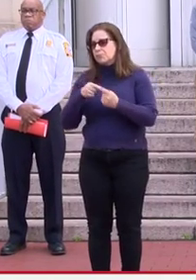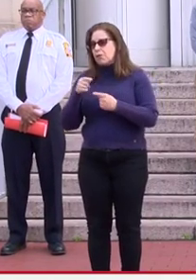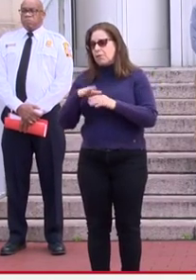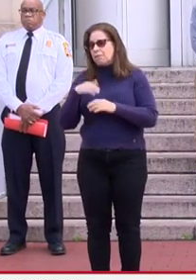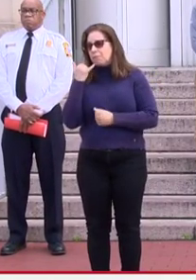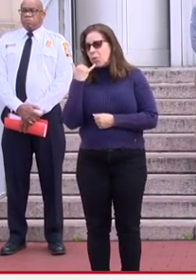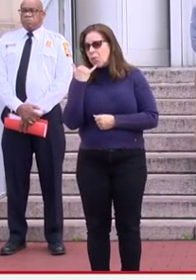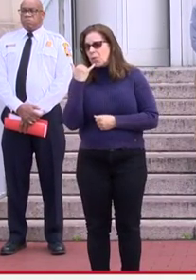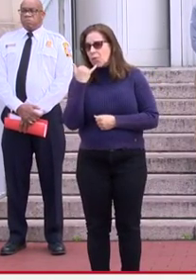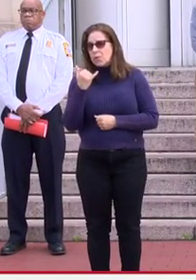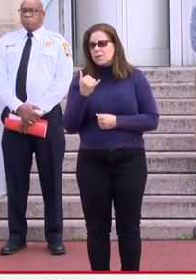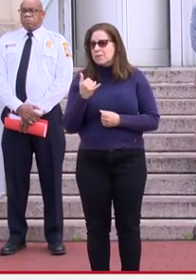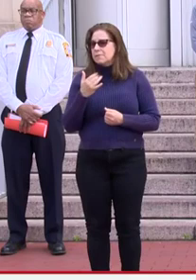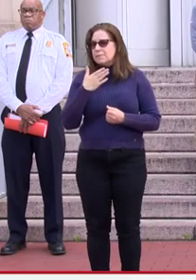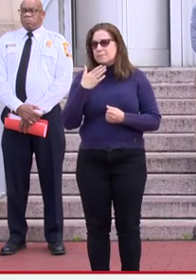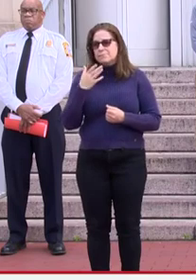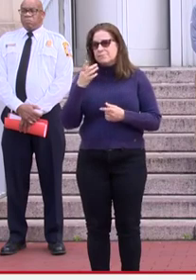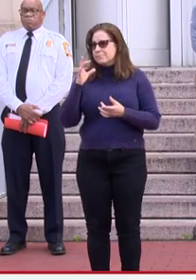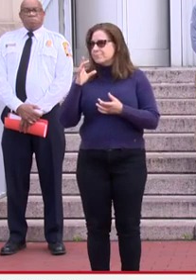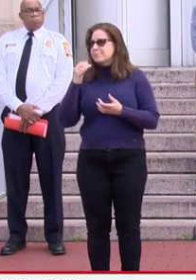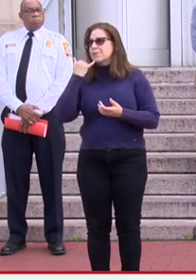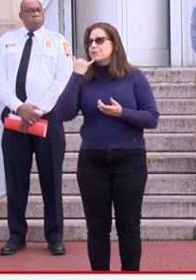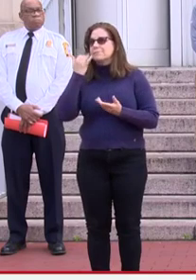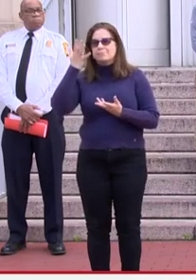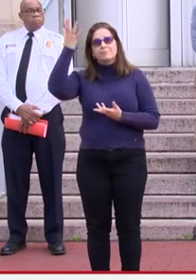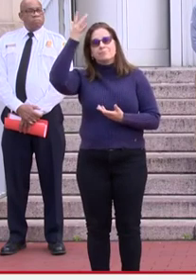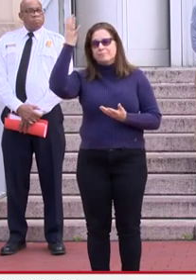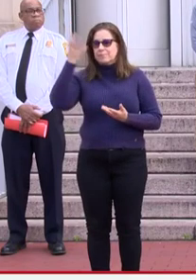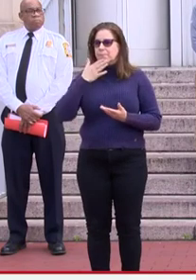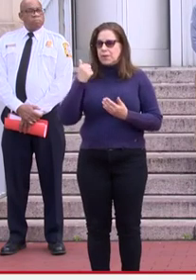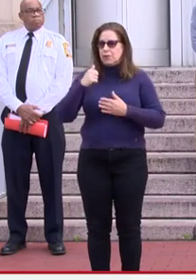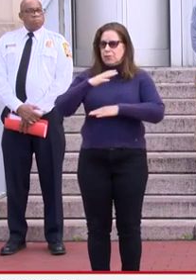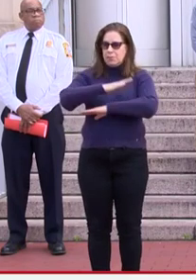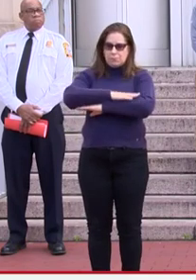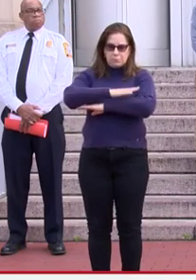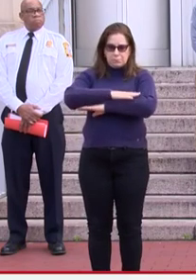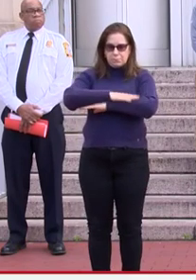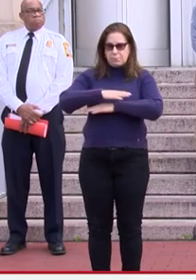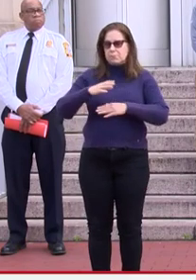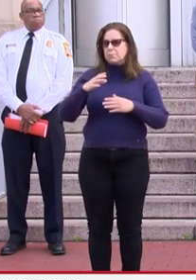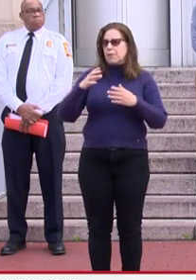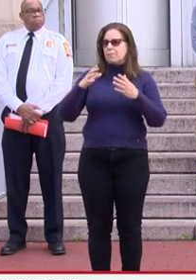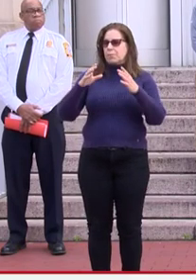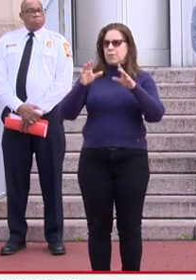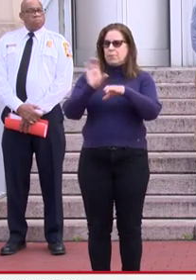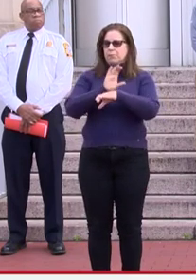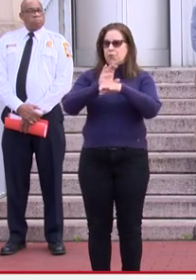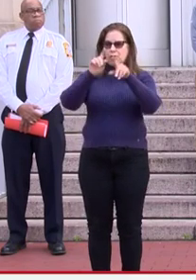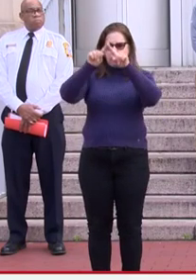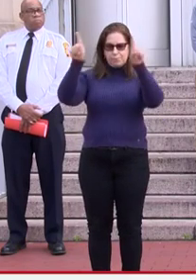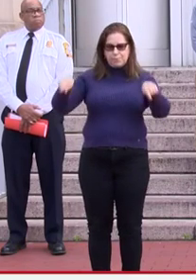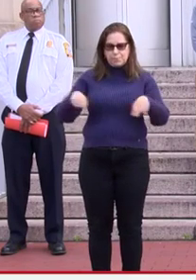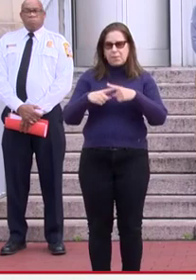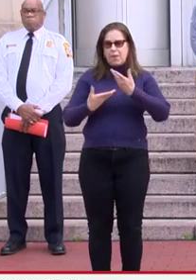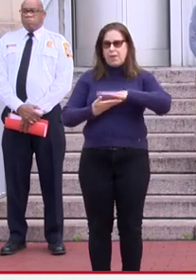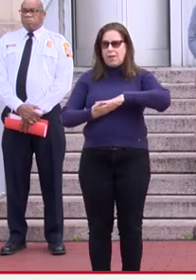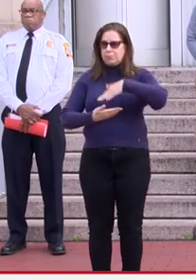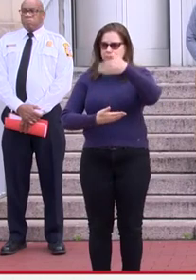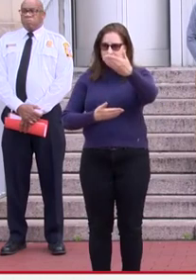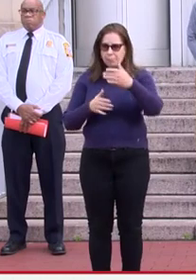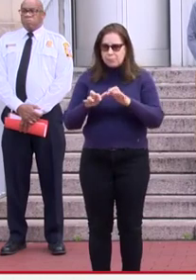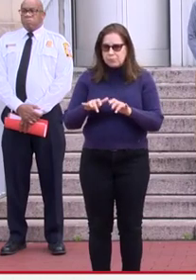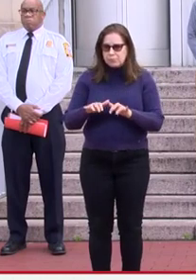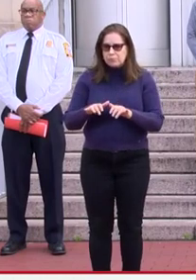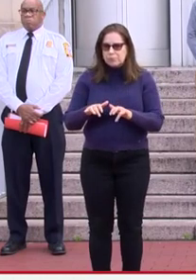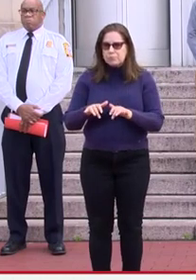mobile device. You'll need to be at a desktop. And I'm told the best system is the Internet Explorer